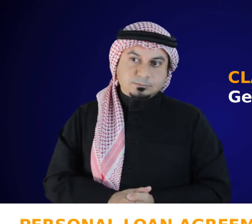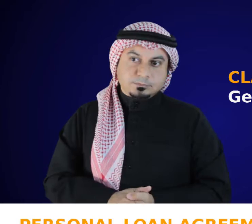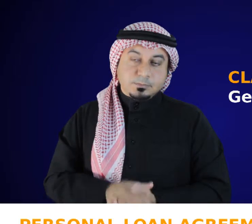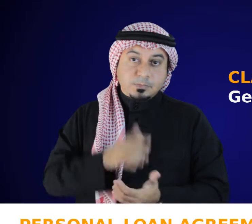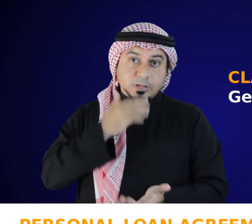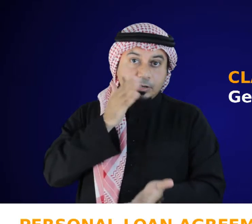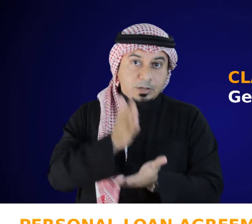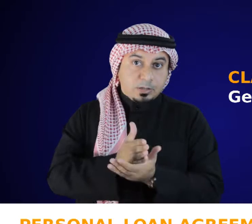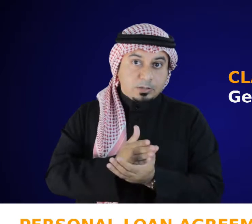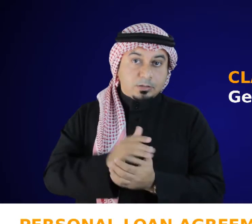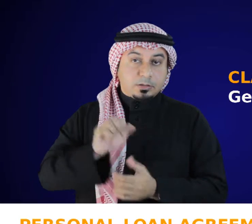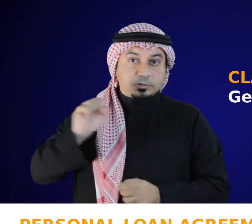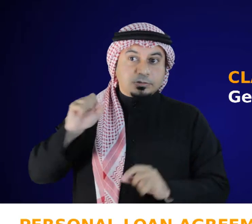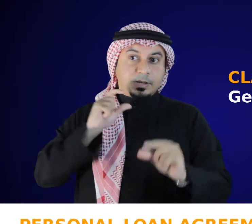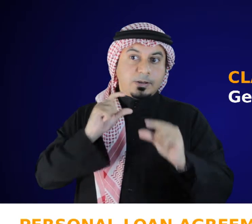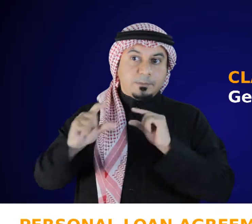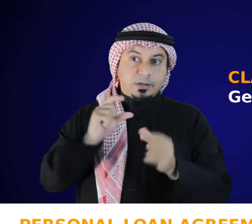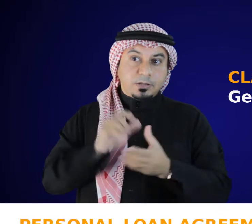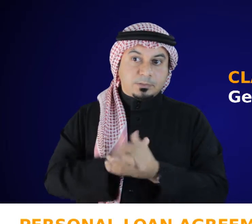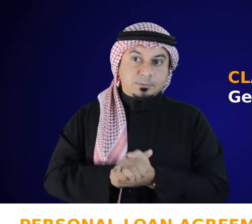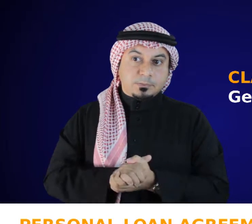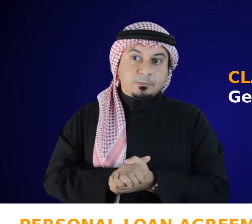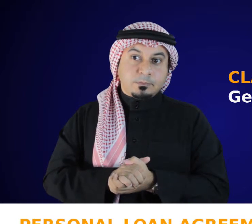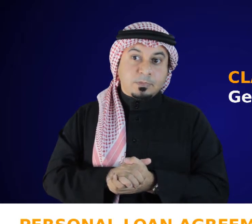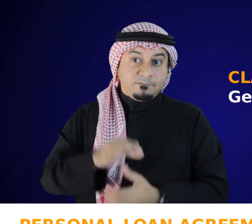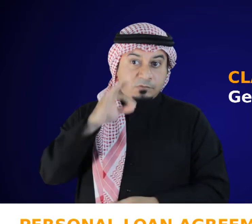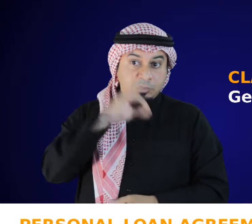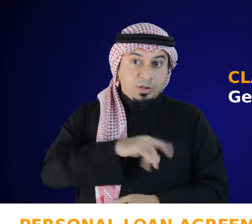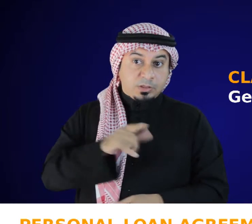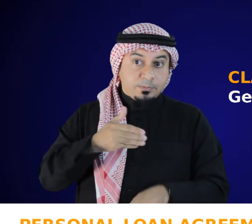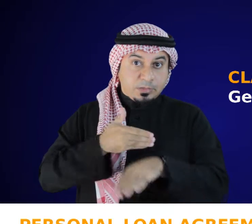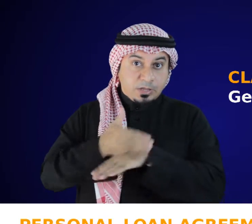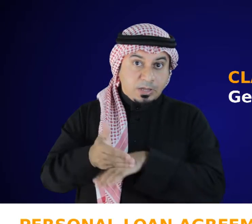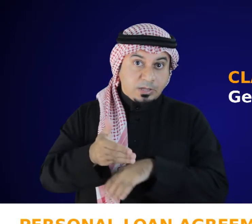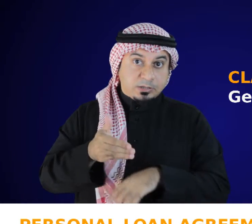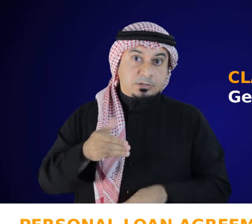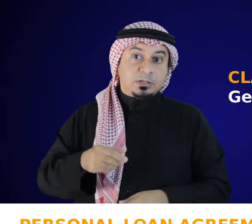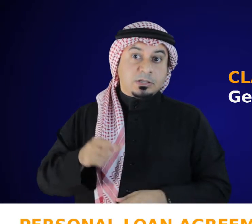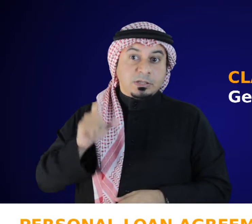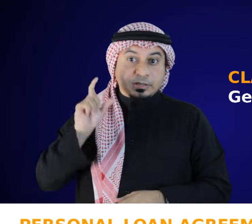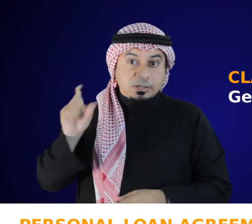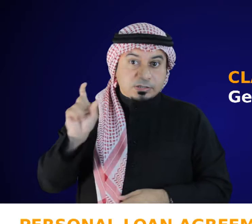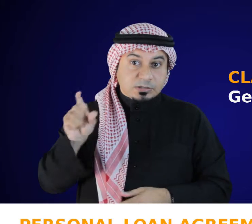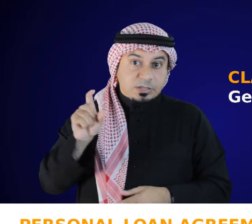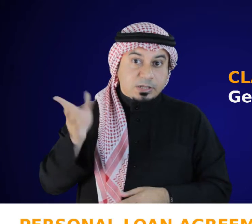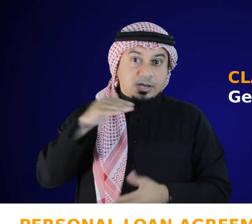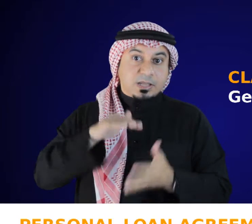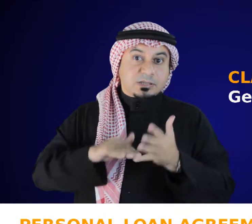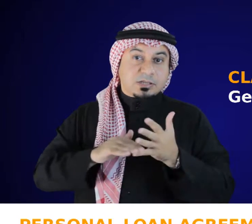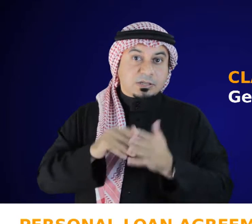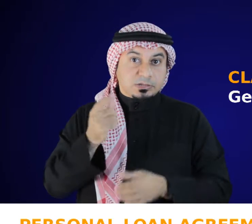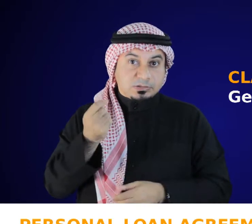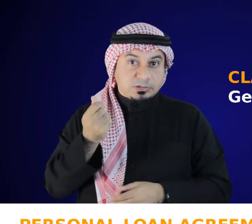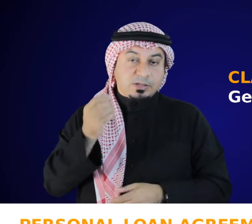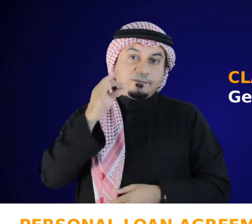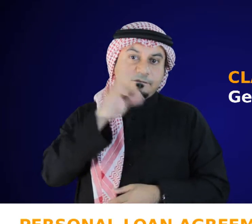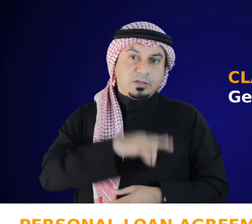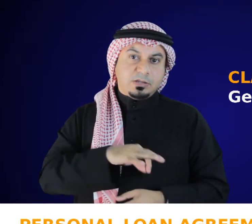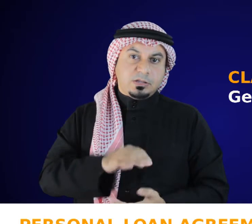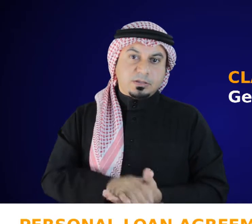7. The bank has the right to collect additional interest on past dues based on the current interest rate, plus any other